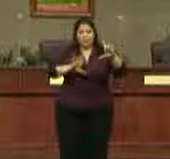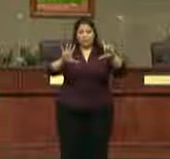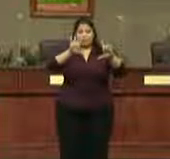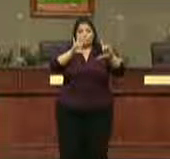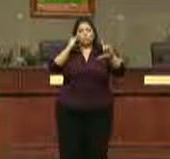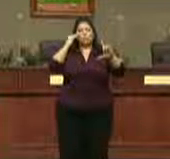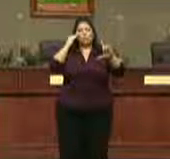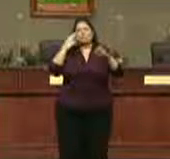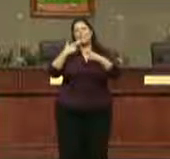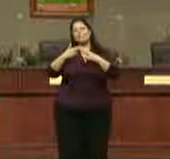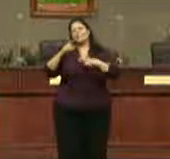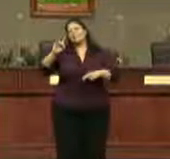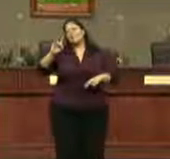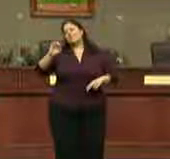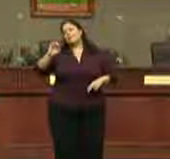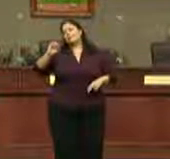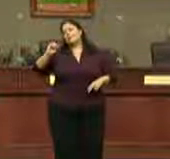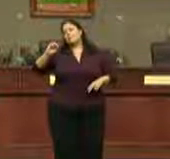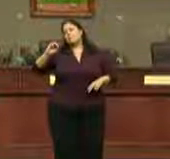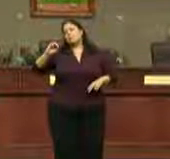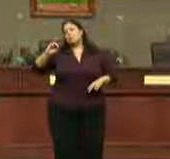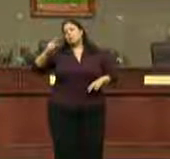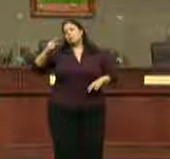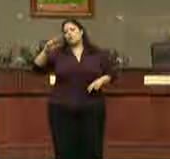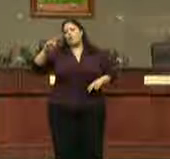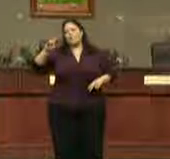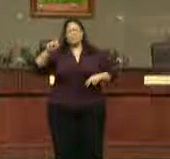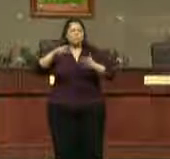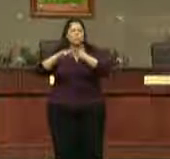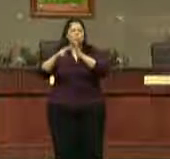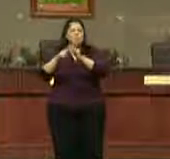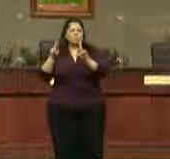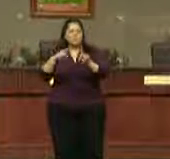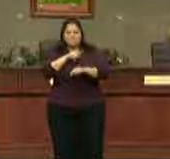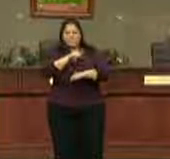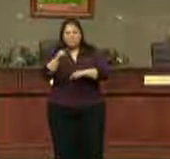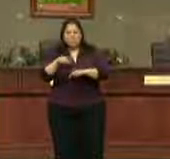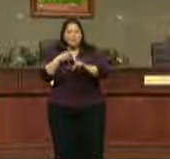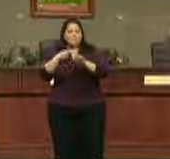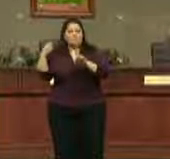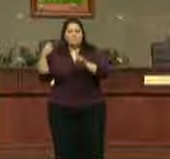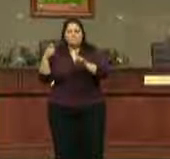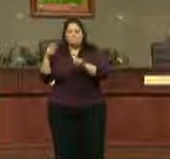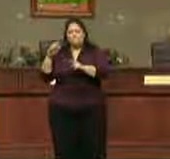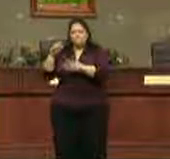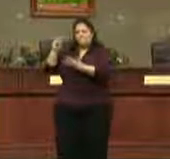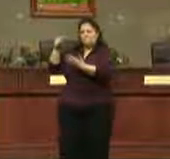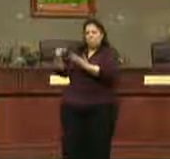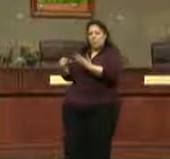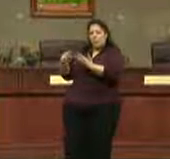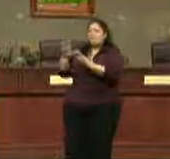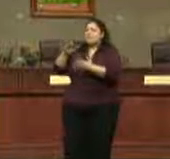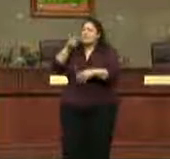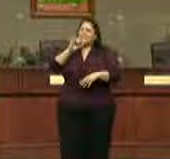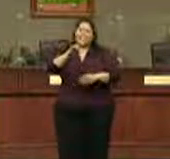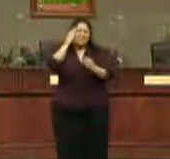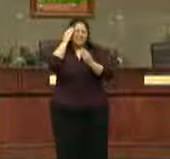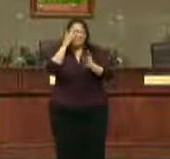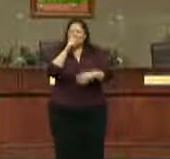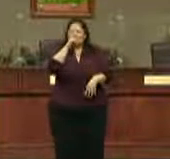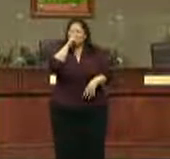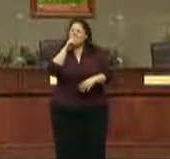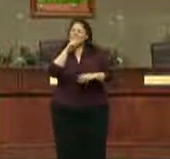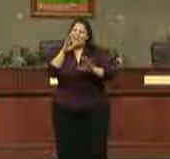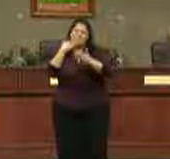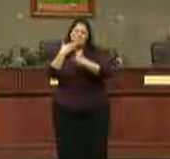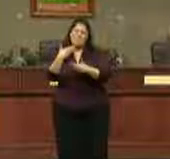demographics. And although that data is not very well clean, and we may not have the